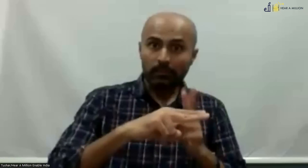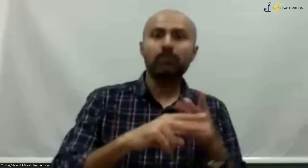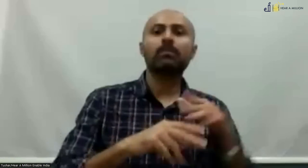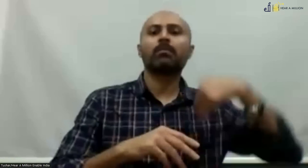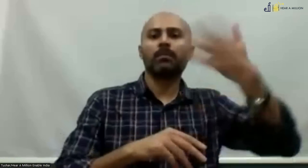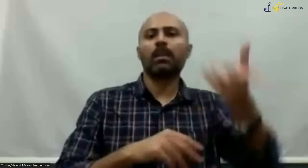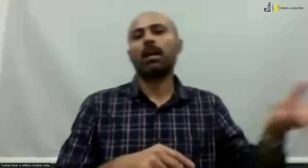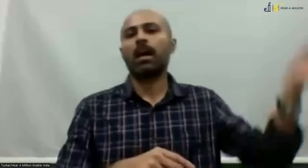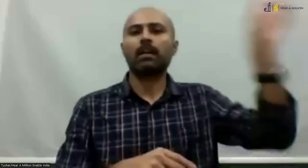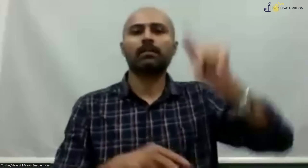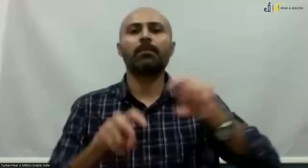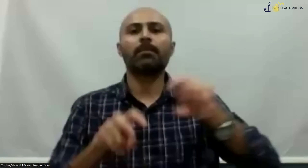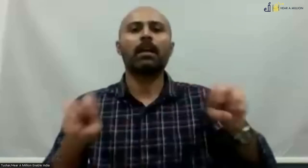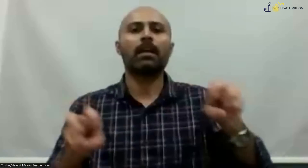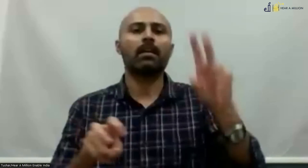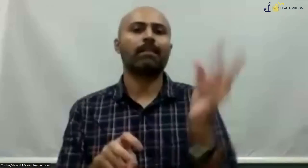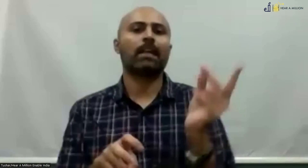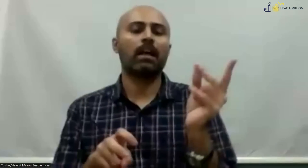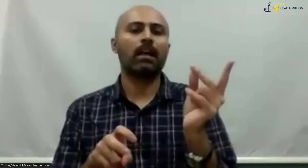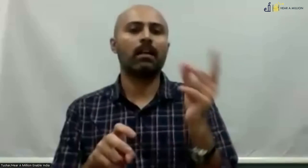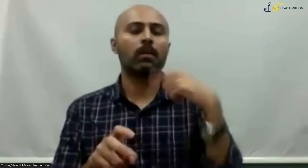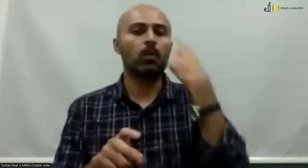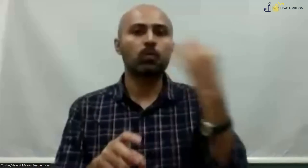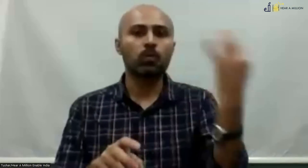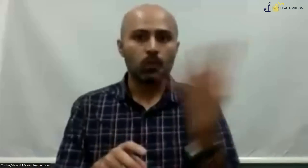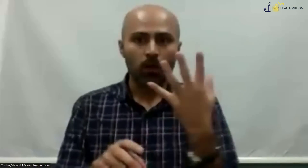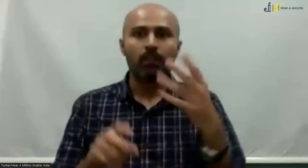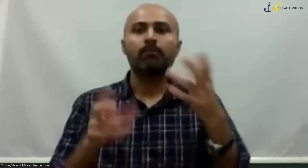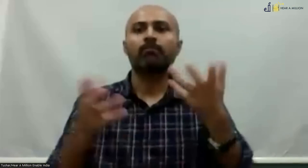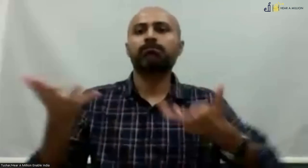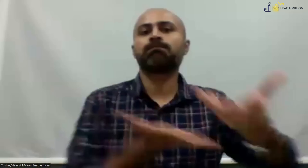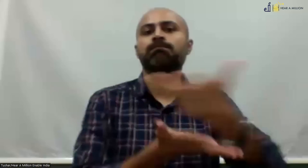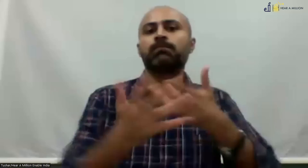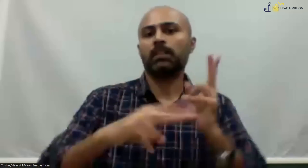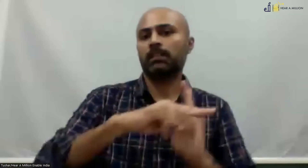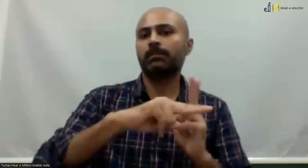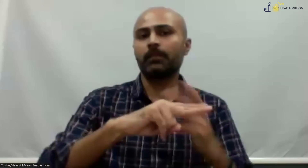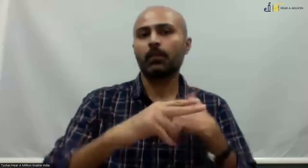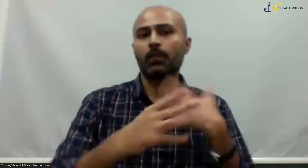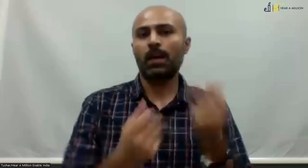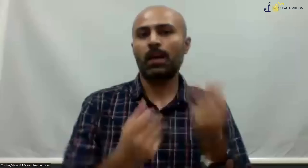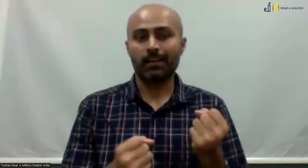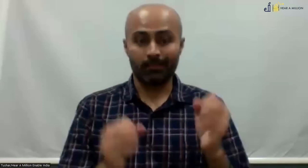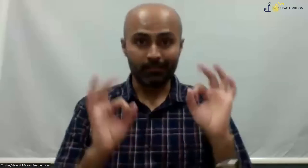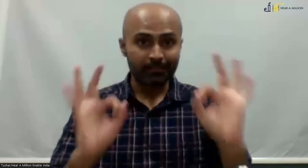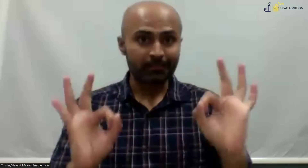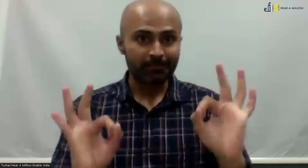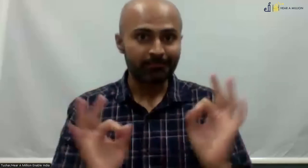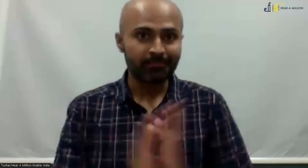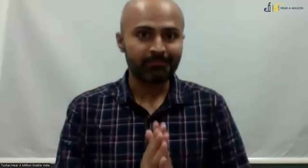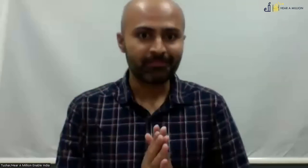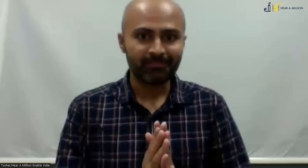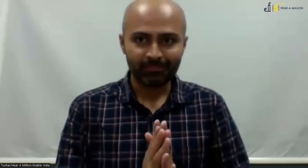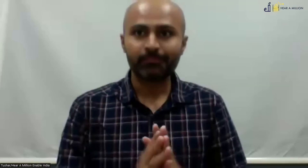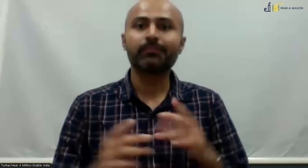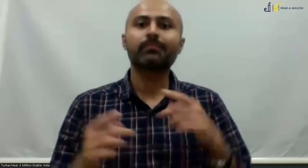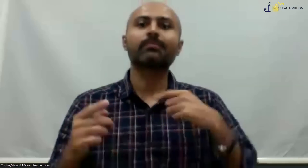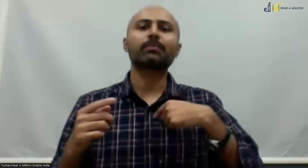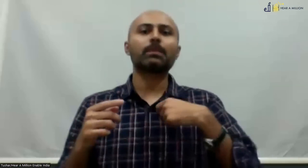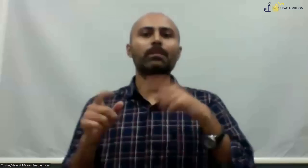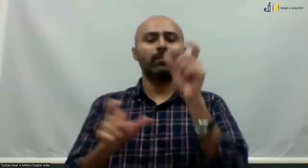and give us your precious feedback so that we can plan future sessions and